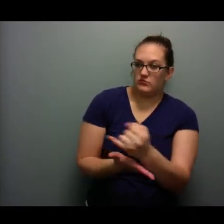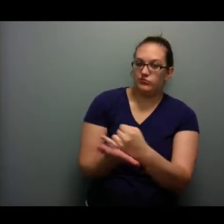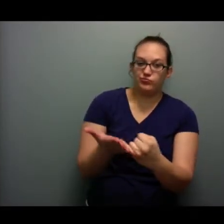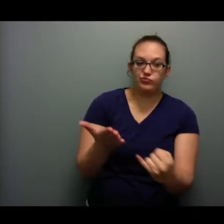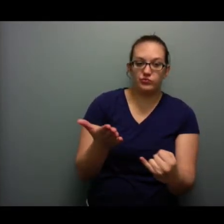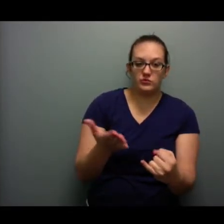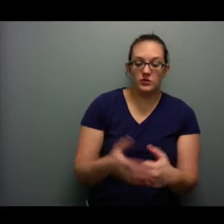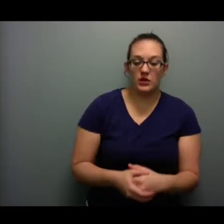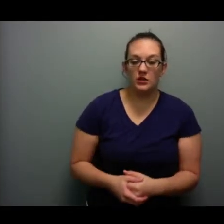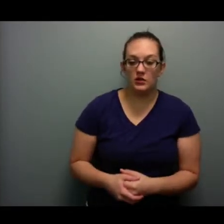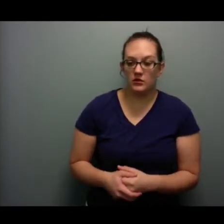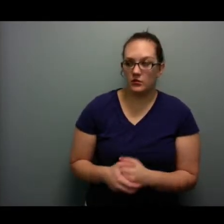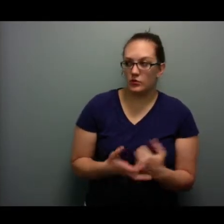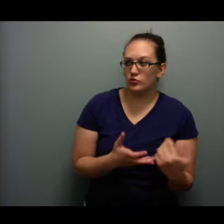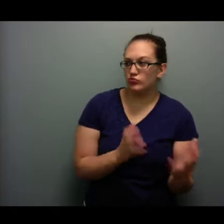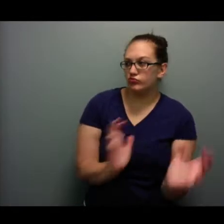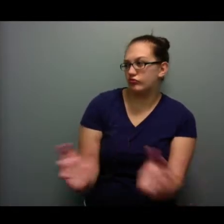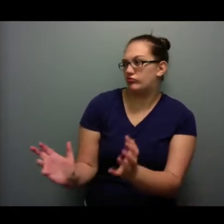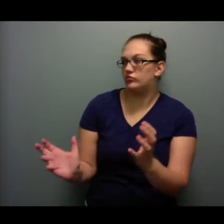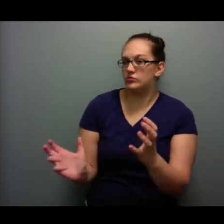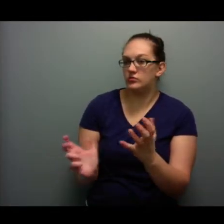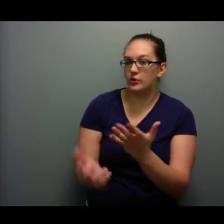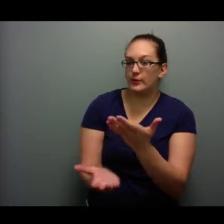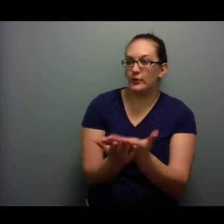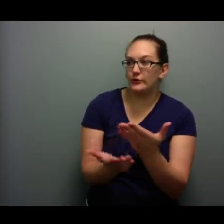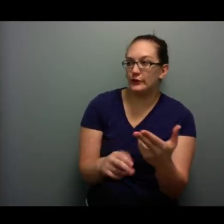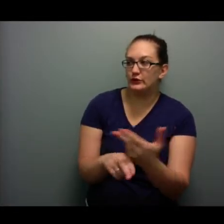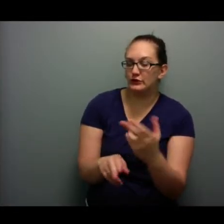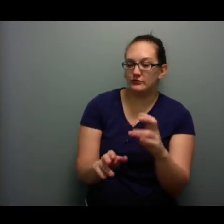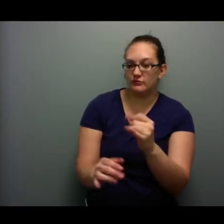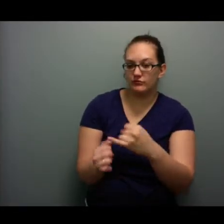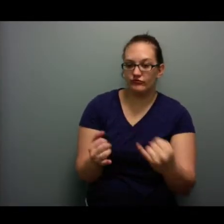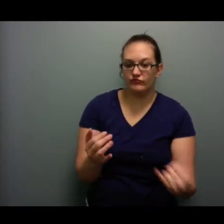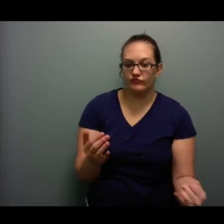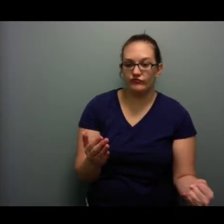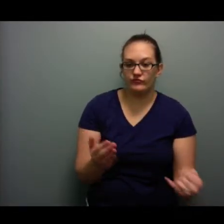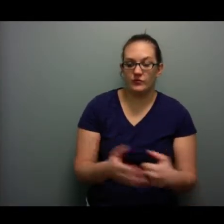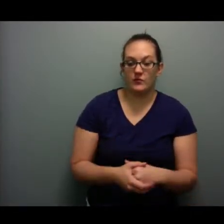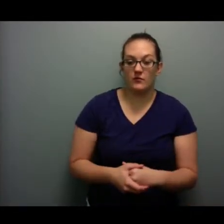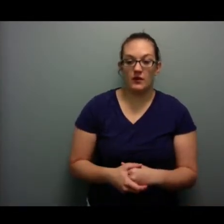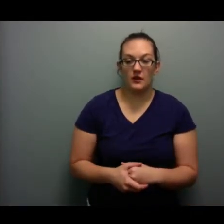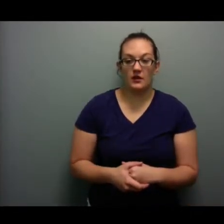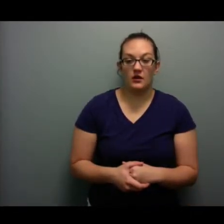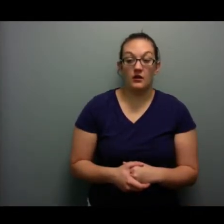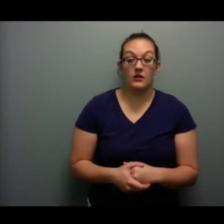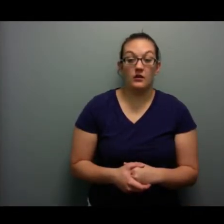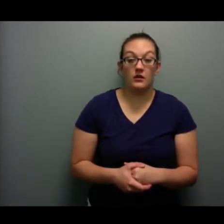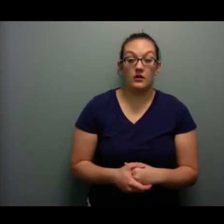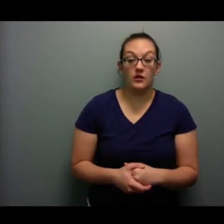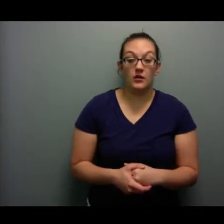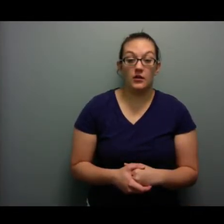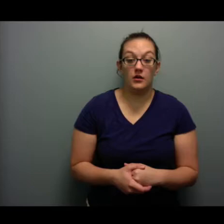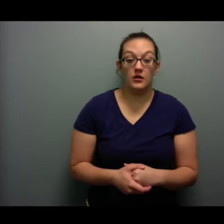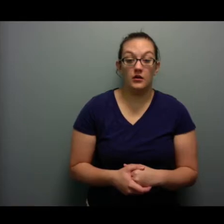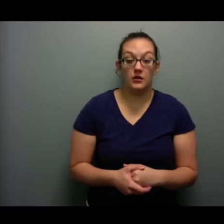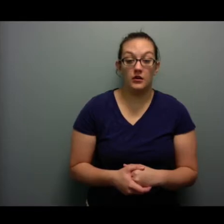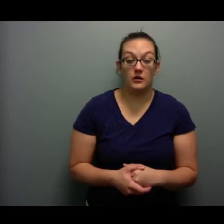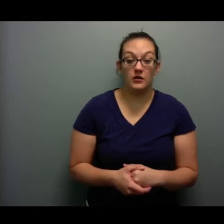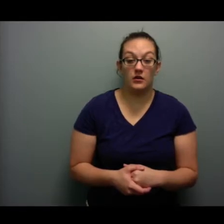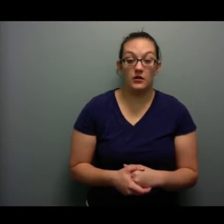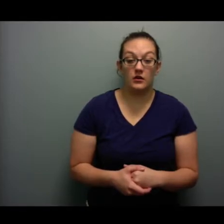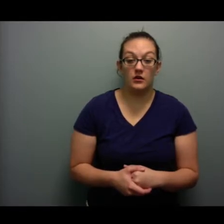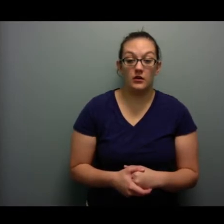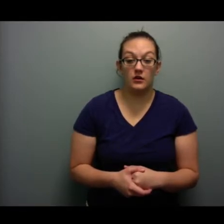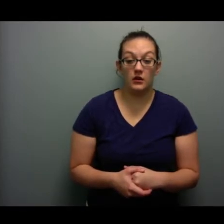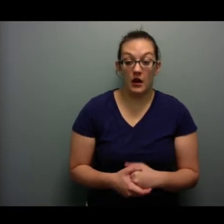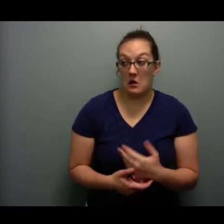So why don't you guys talk about that? Can you prove it in the picture? Is it width times length? I don't know. Ask